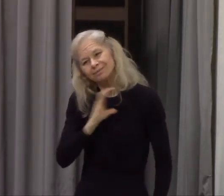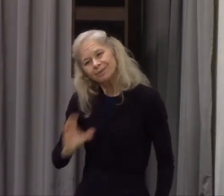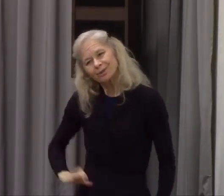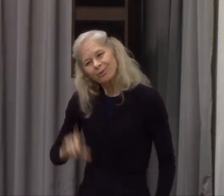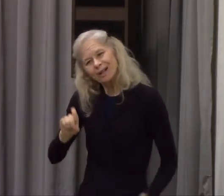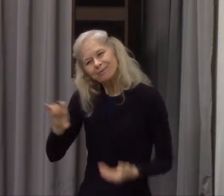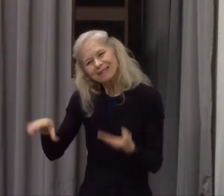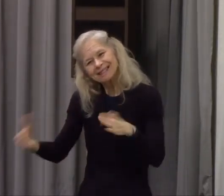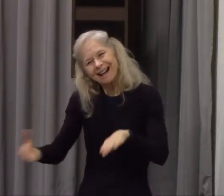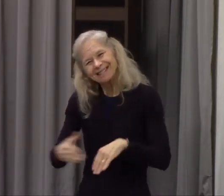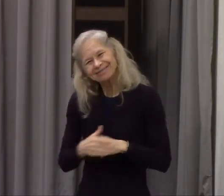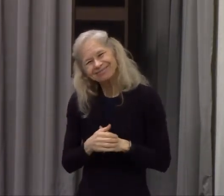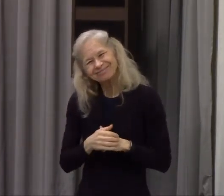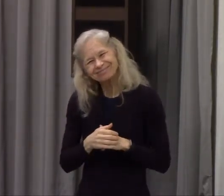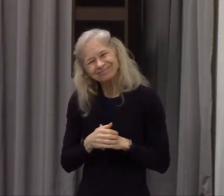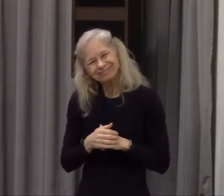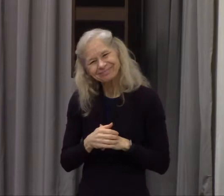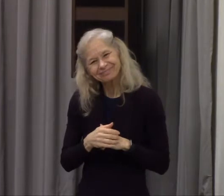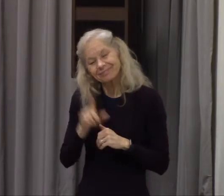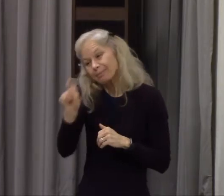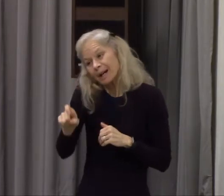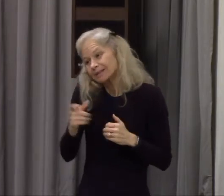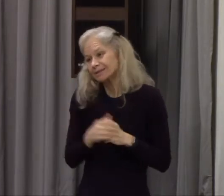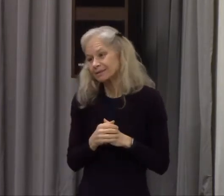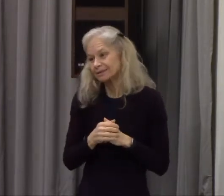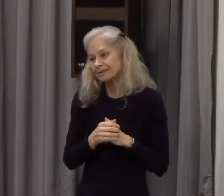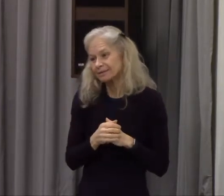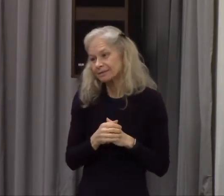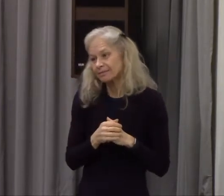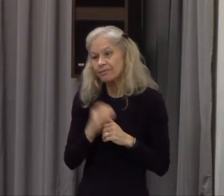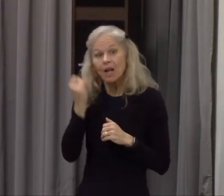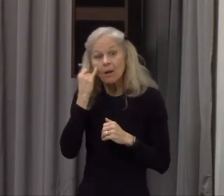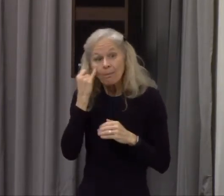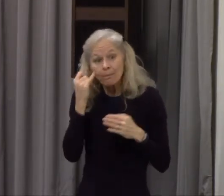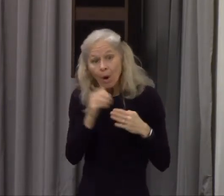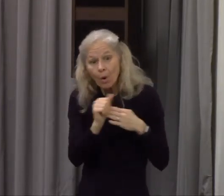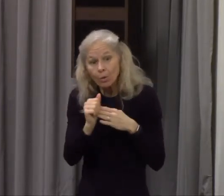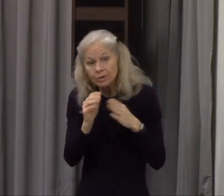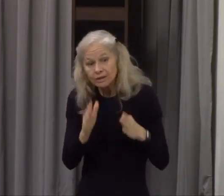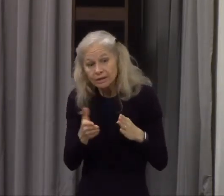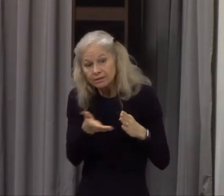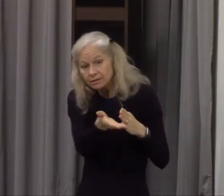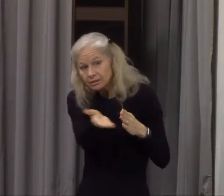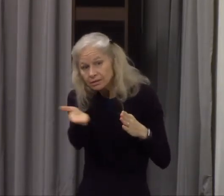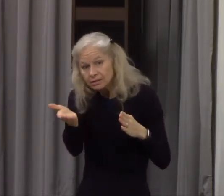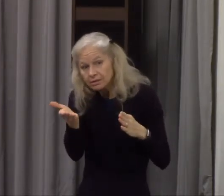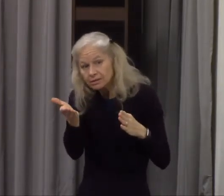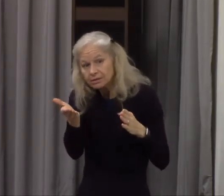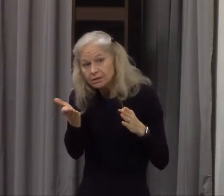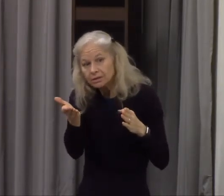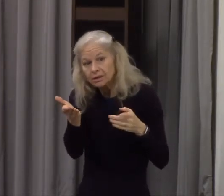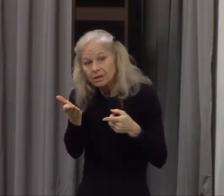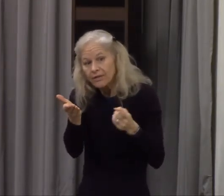if God hadn't blinded the leaders, they might have believed. That goes against some teachings out